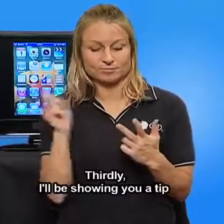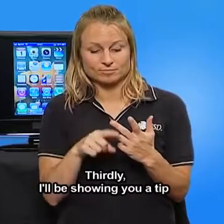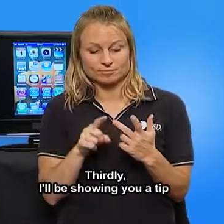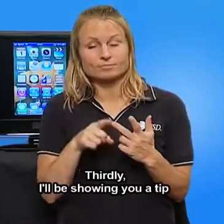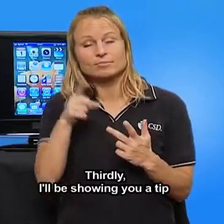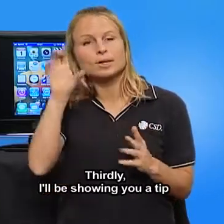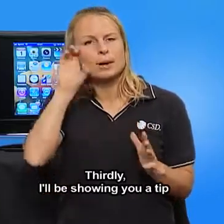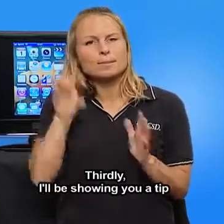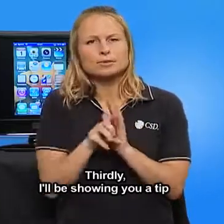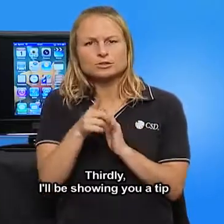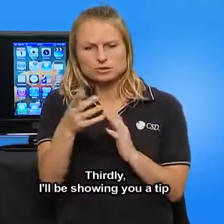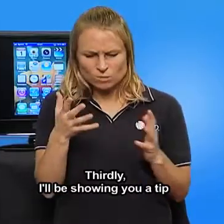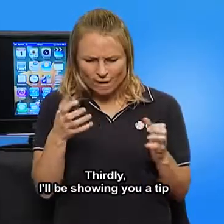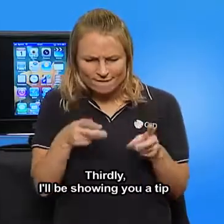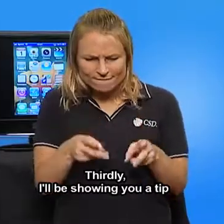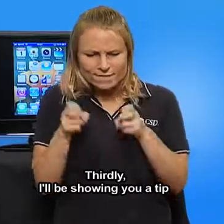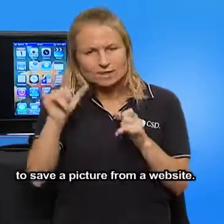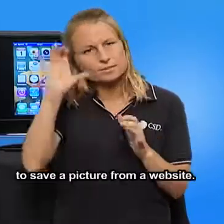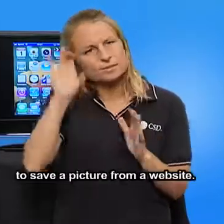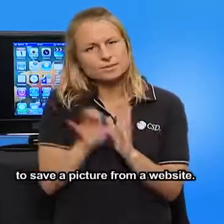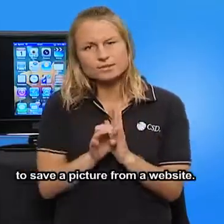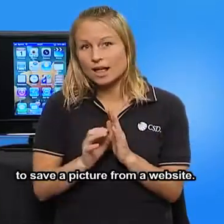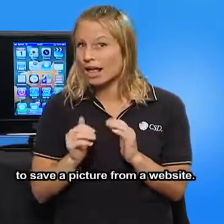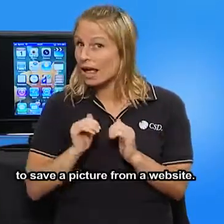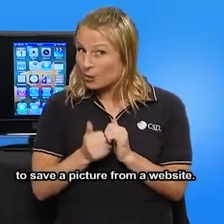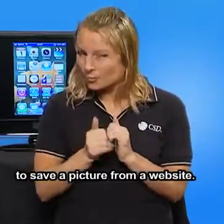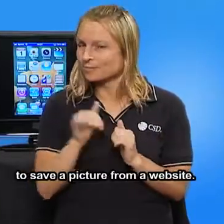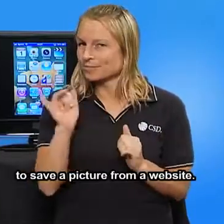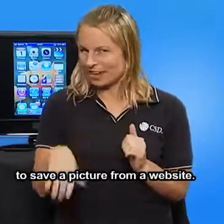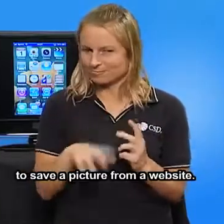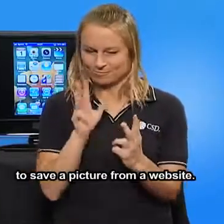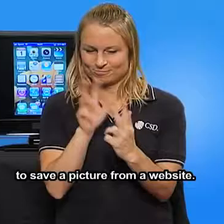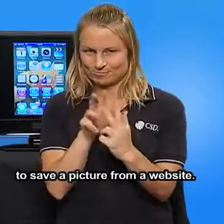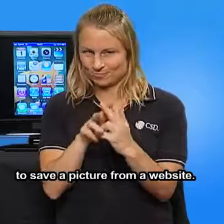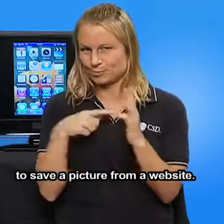Thirdly, I'll be showing you a tip to save a picture from a website.